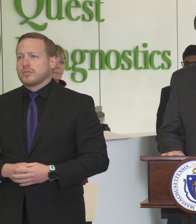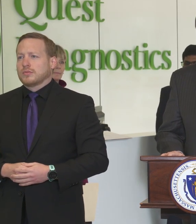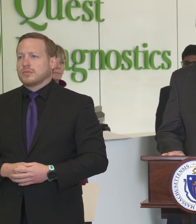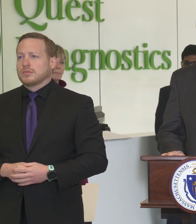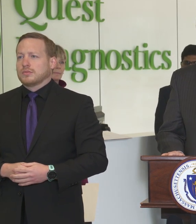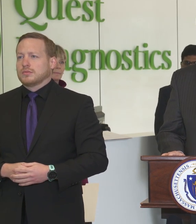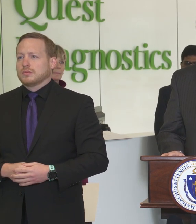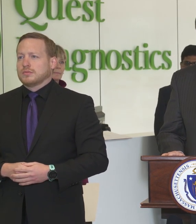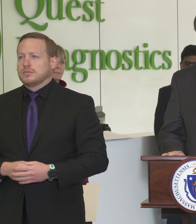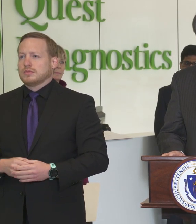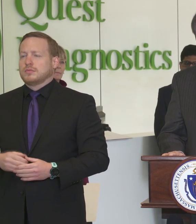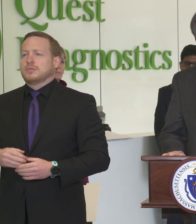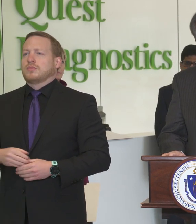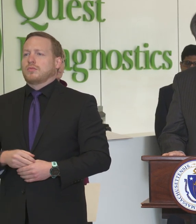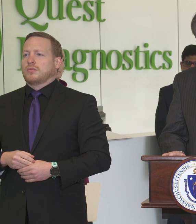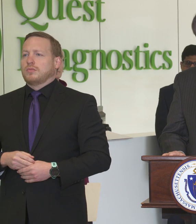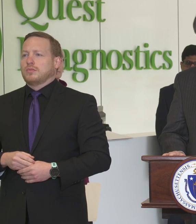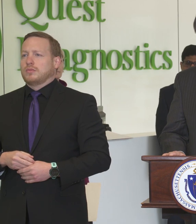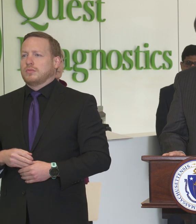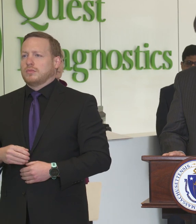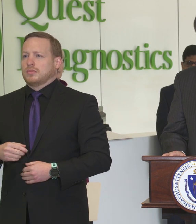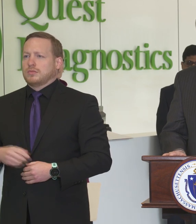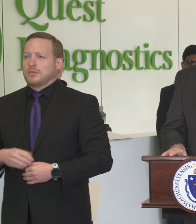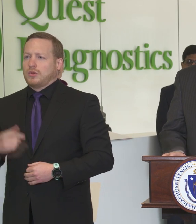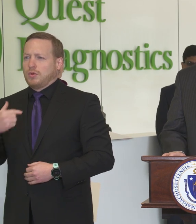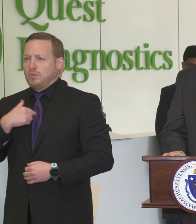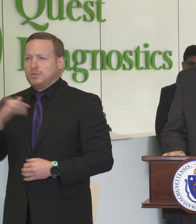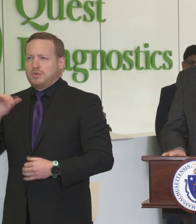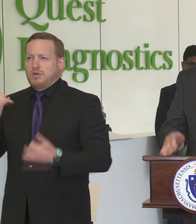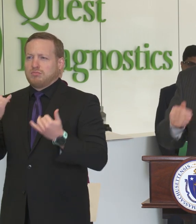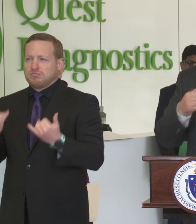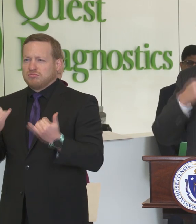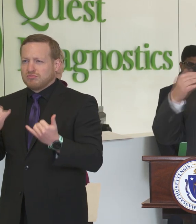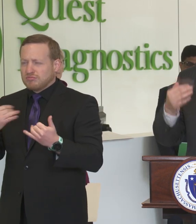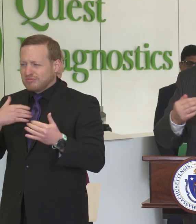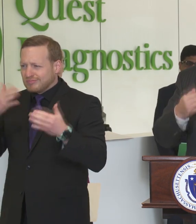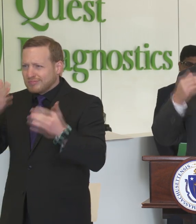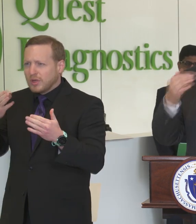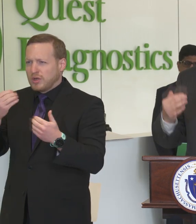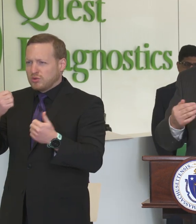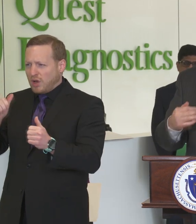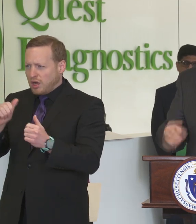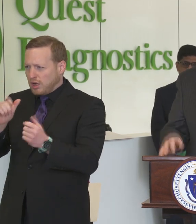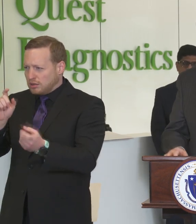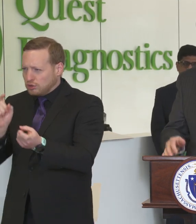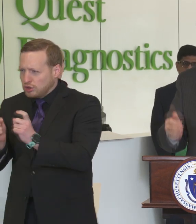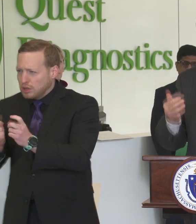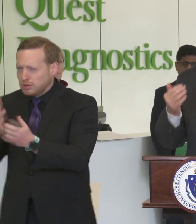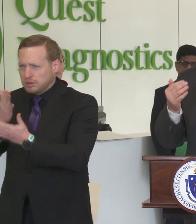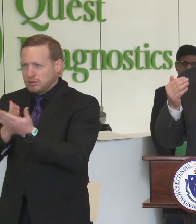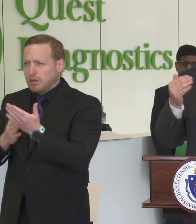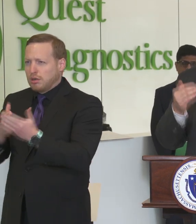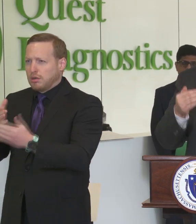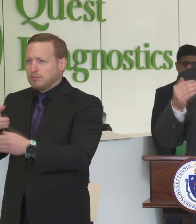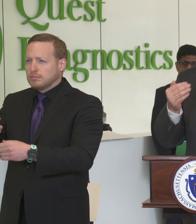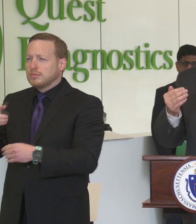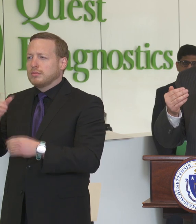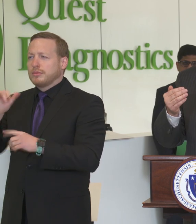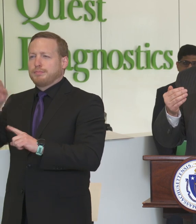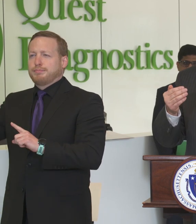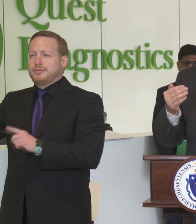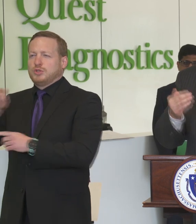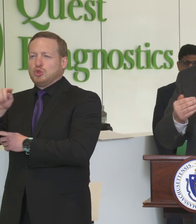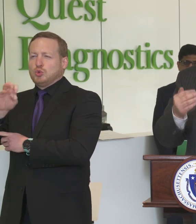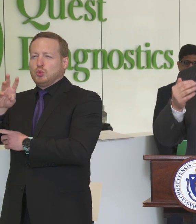we have one of those changes happening here in Shrewsbury, Massachusetts, where we have some of the early starts of doing some specimen